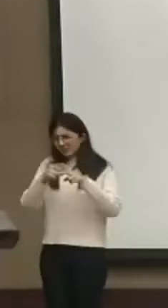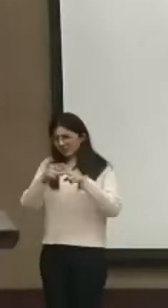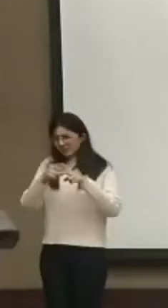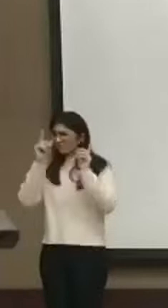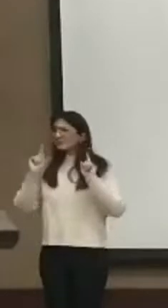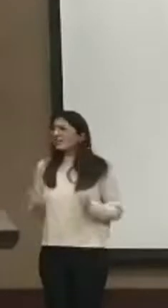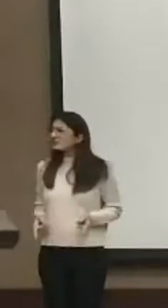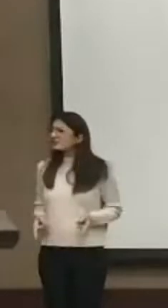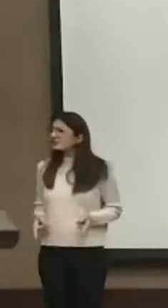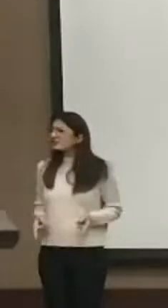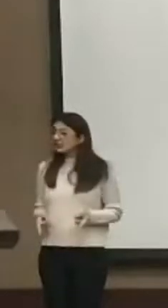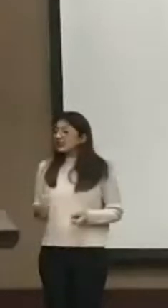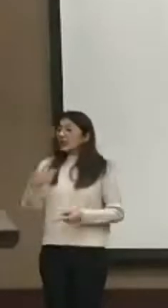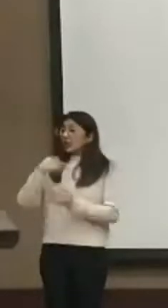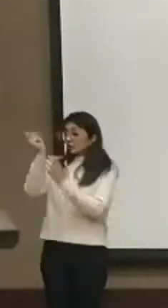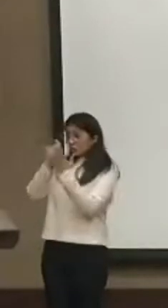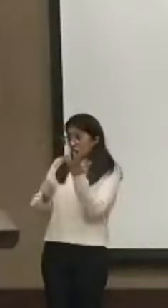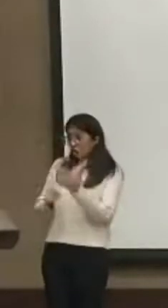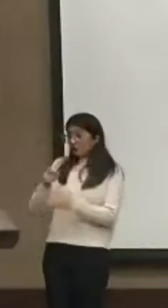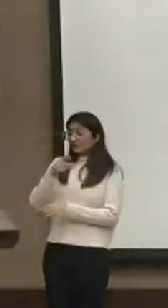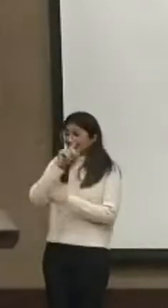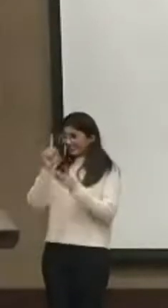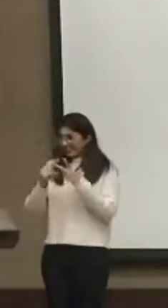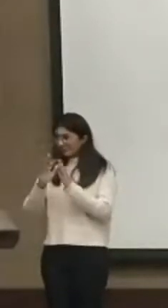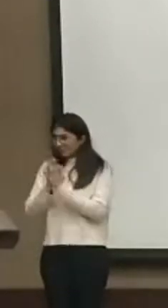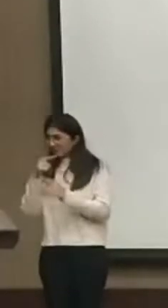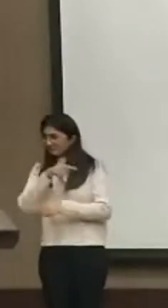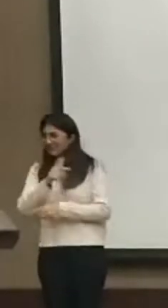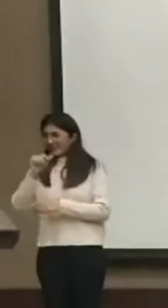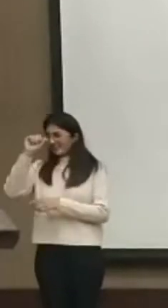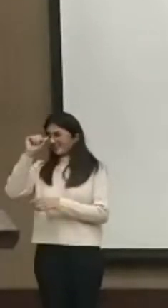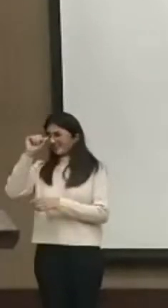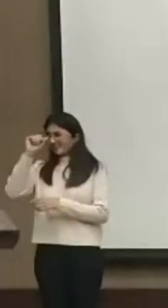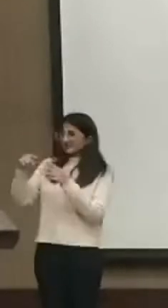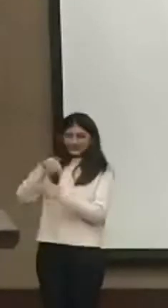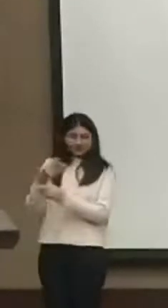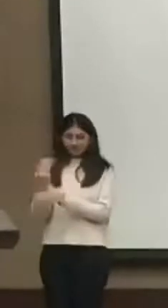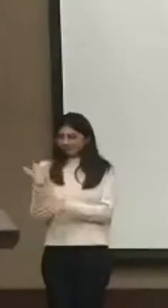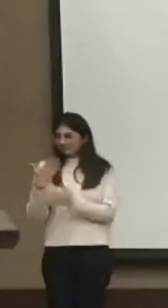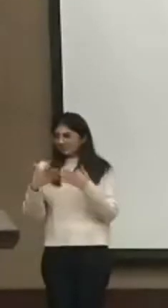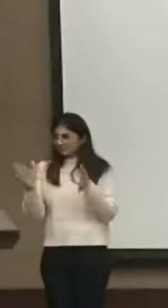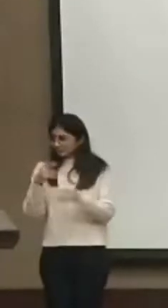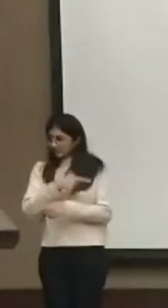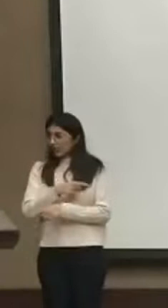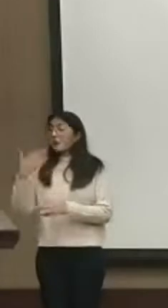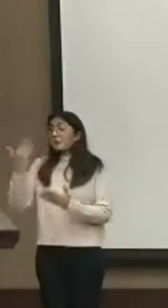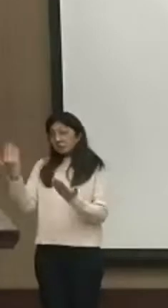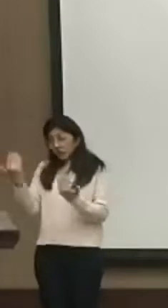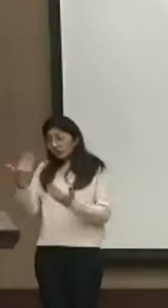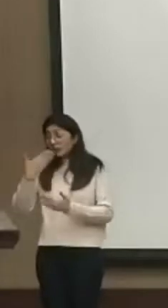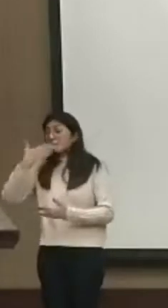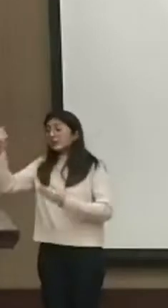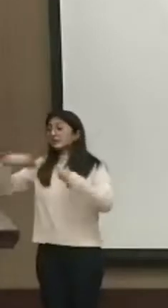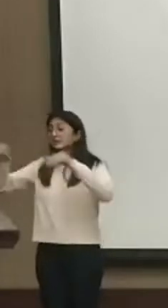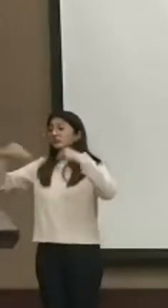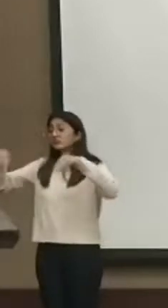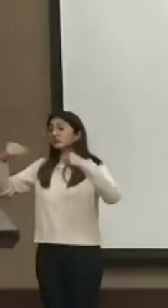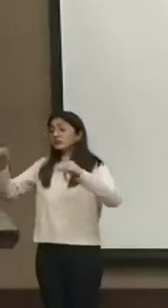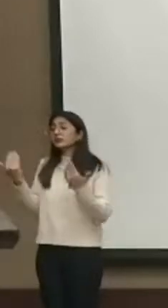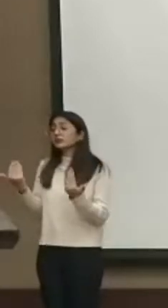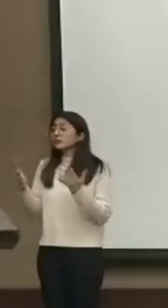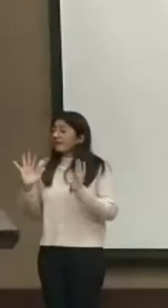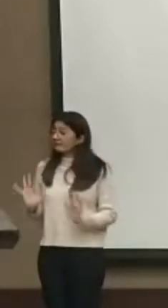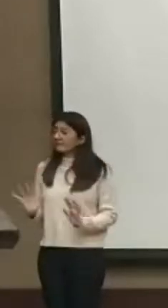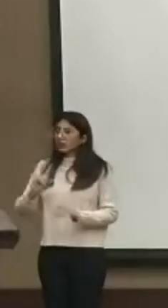I wrote The Invisible Majority, I wanted to tell the publisher that this can be a mainstream bestseller because everybody should be concerned